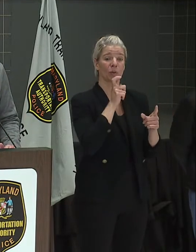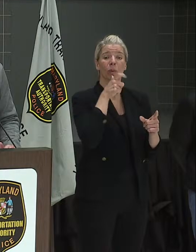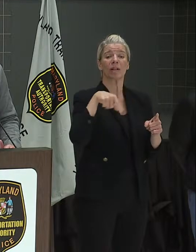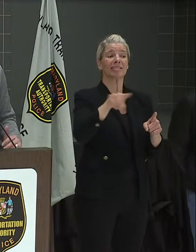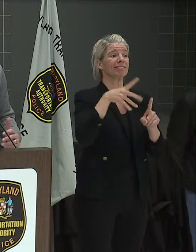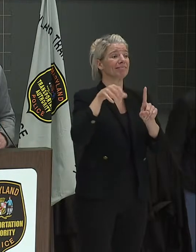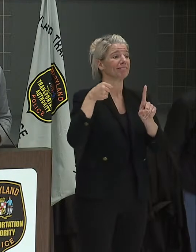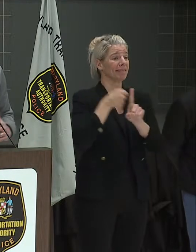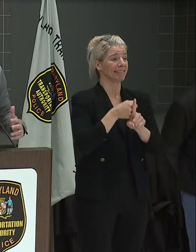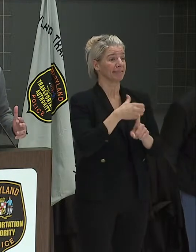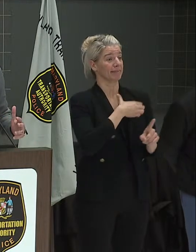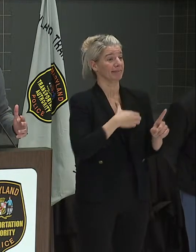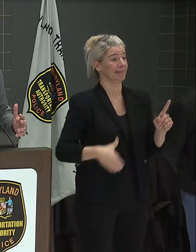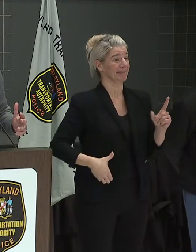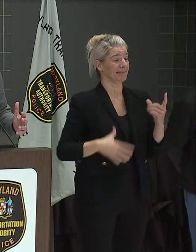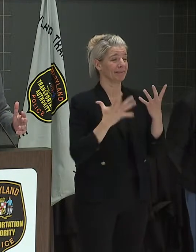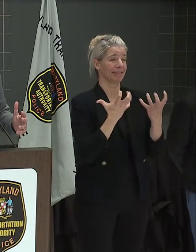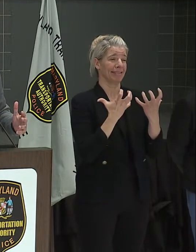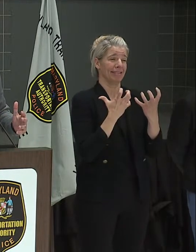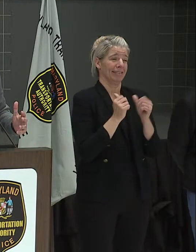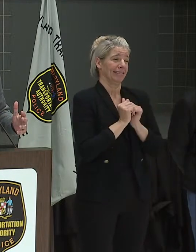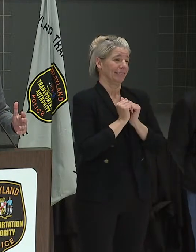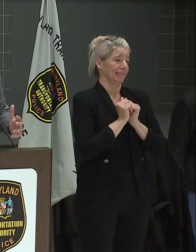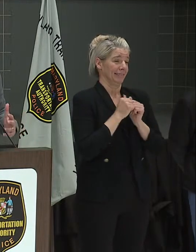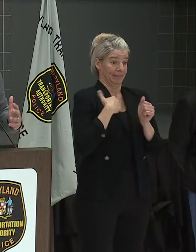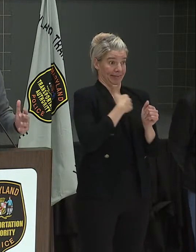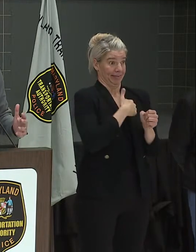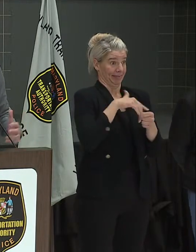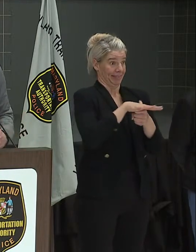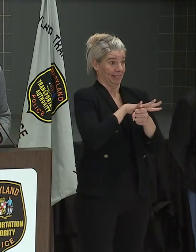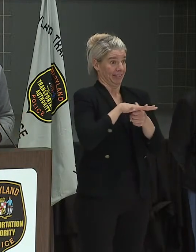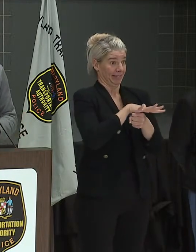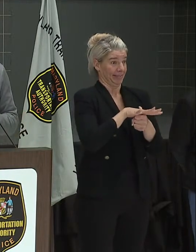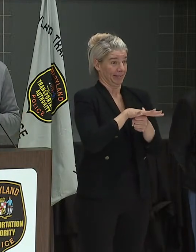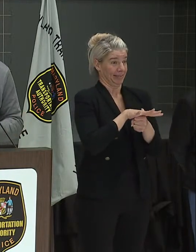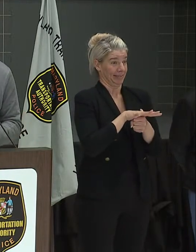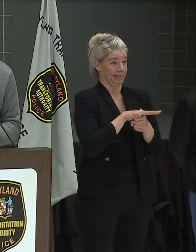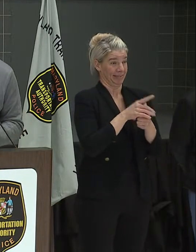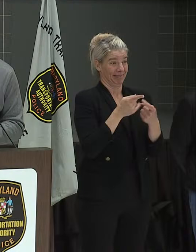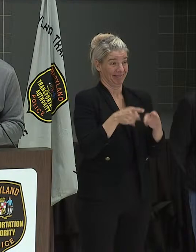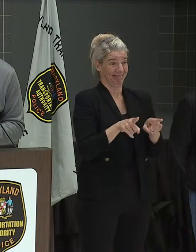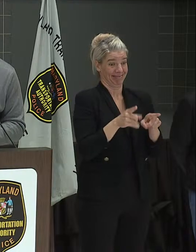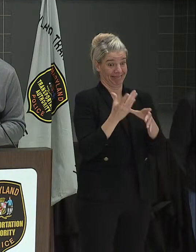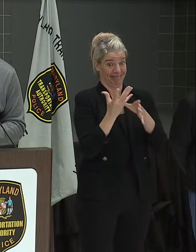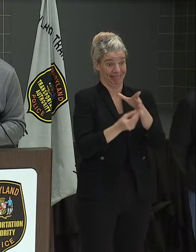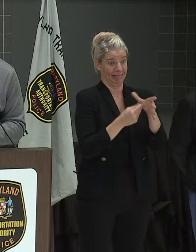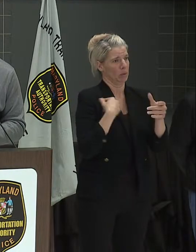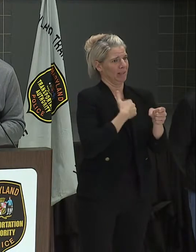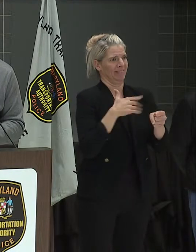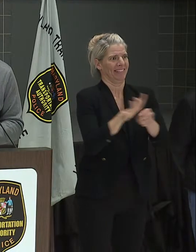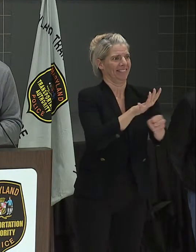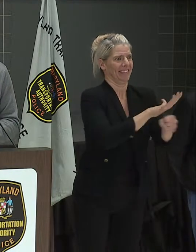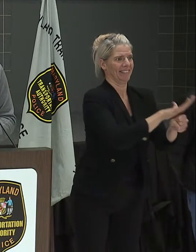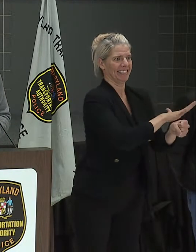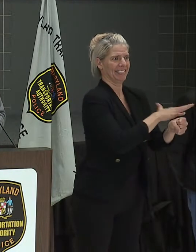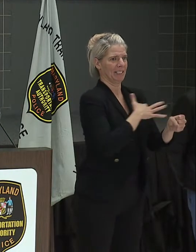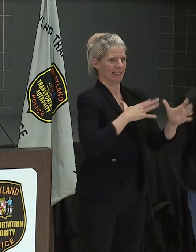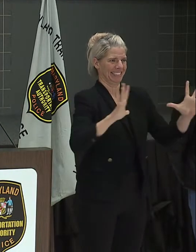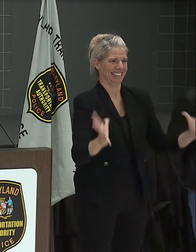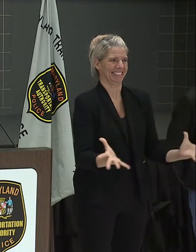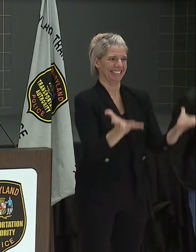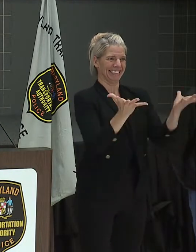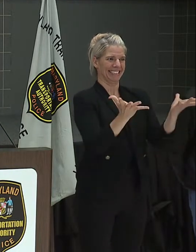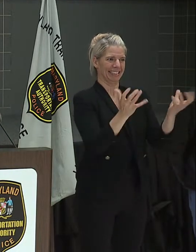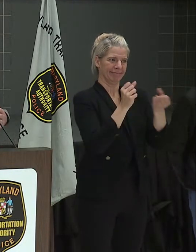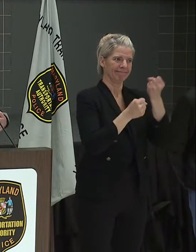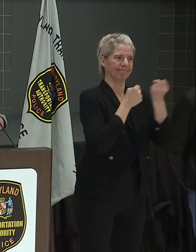Scott said, we in local government fill the gaps, and we're prepared to continue to help amplify the message of our governor and of our agencies in